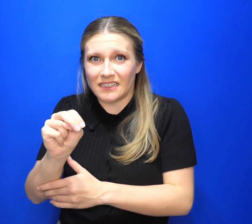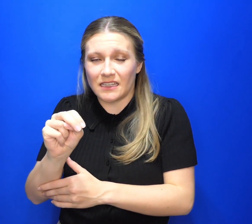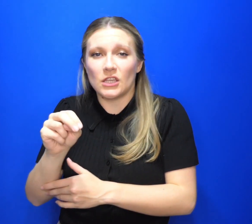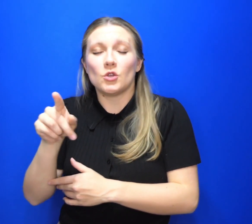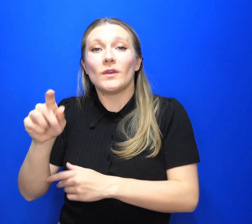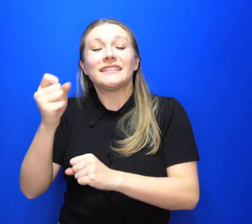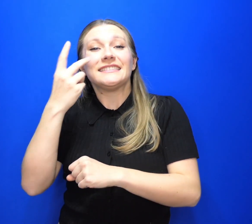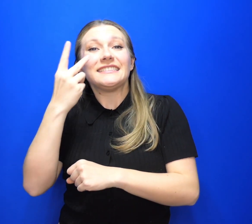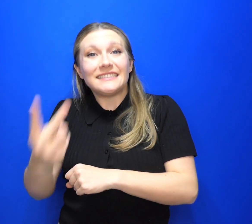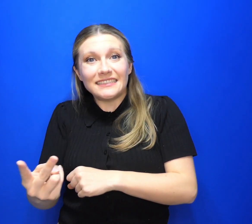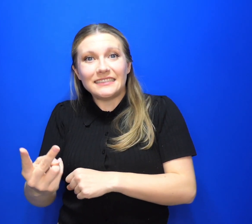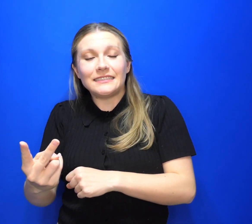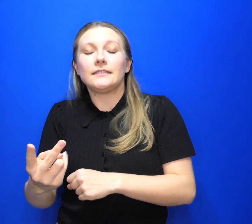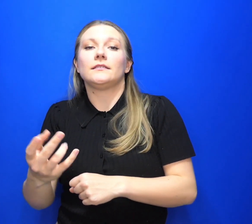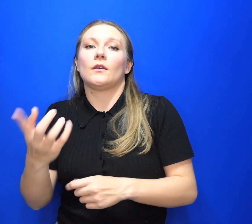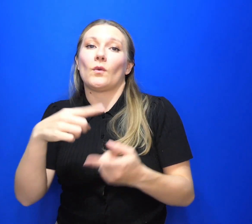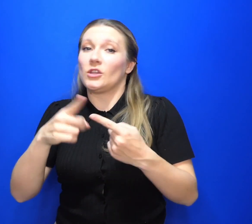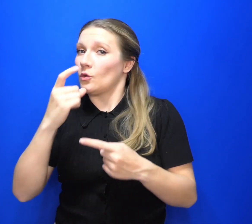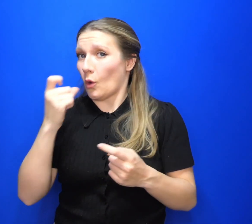to go up. And if you